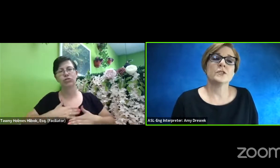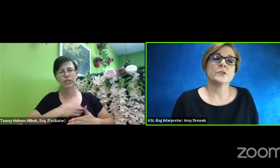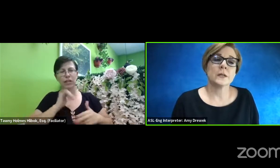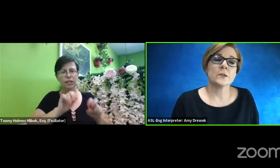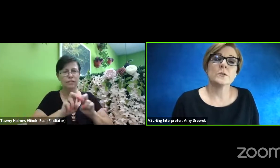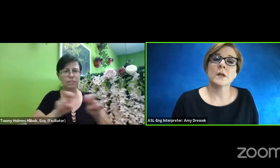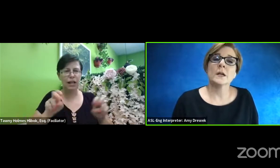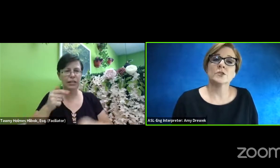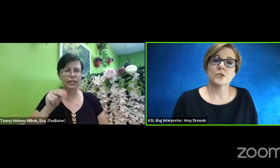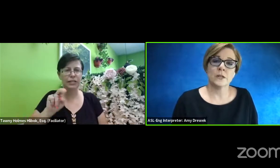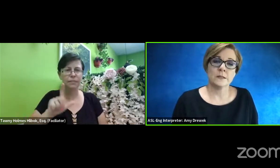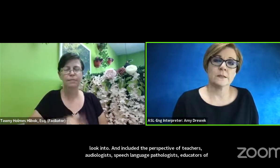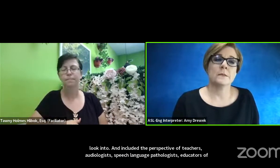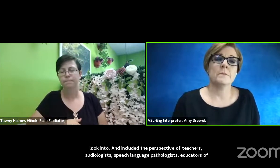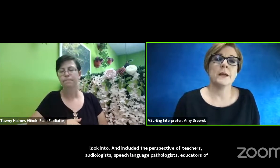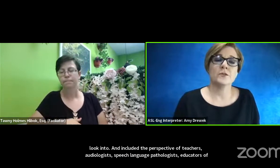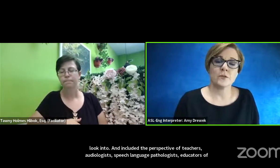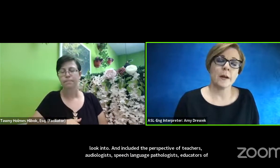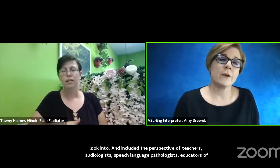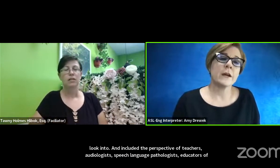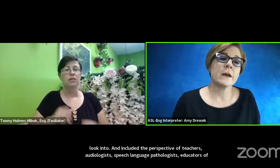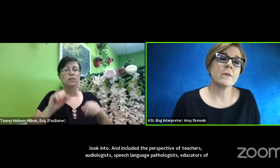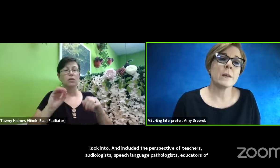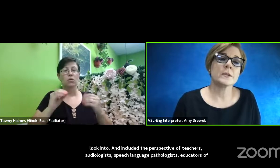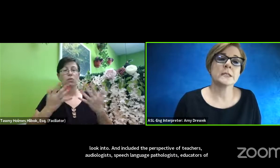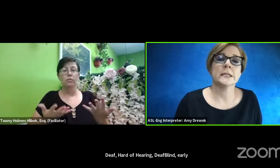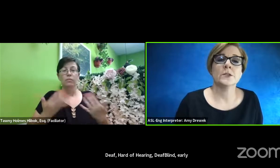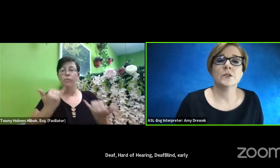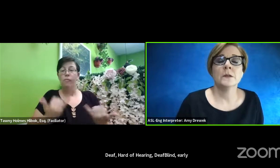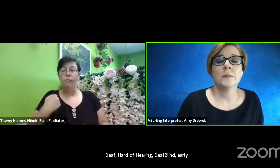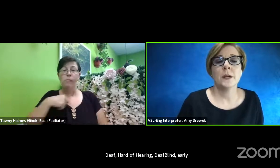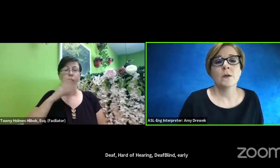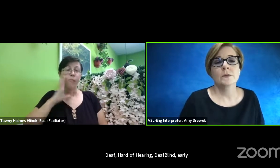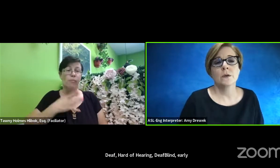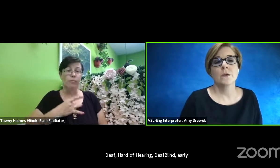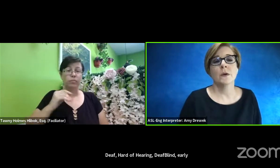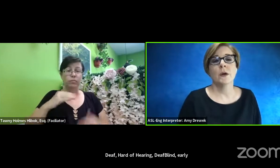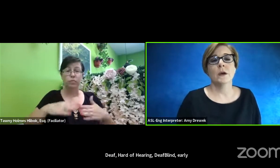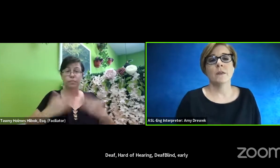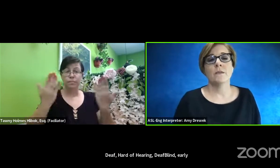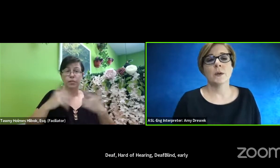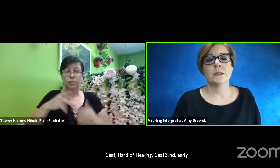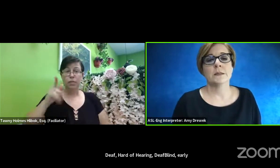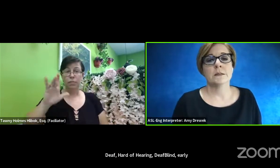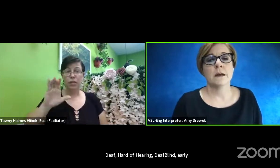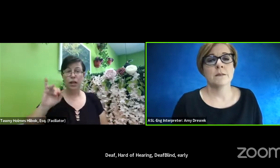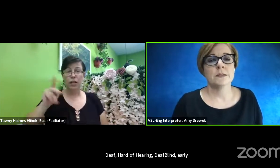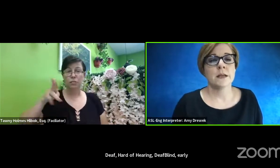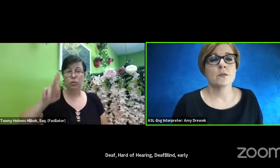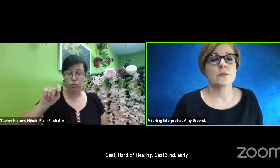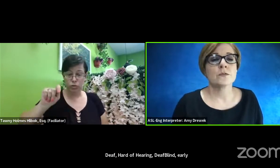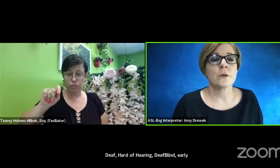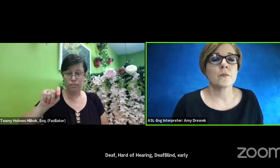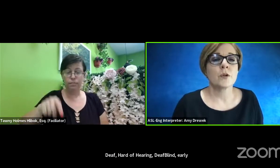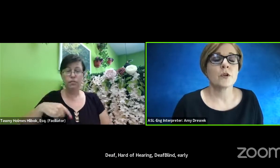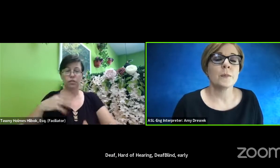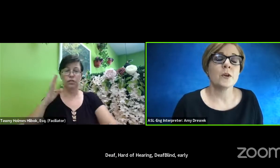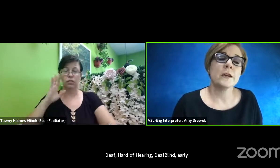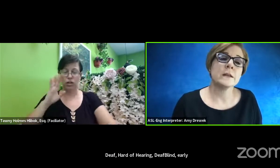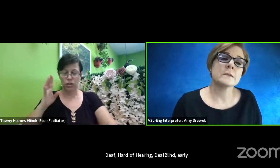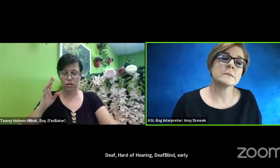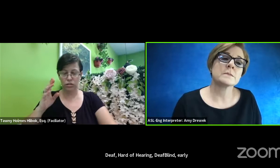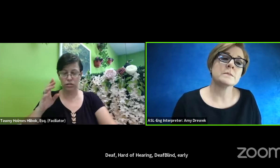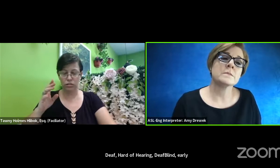We made sure to include not just metro area representation, but also the voices of stakeholders from